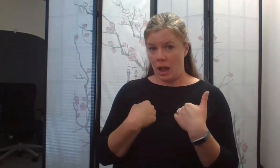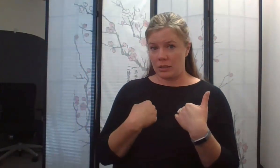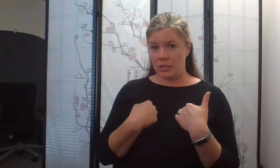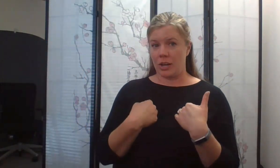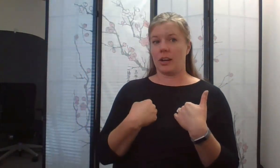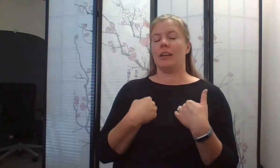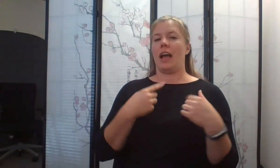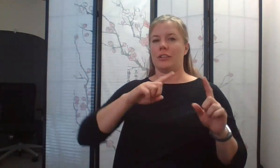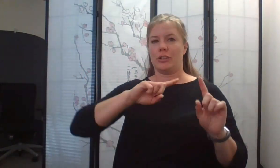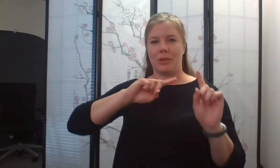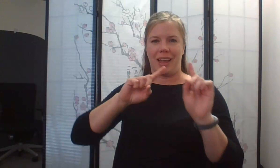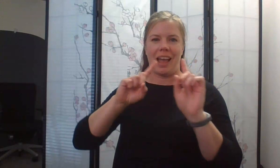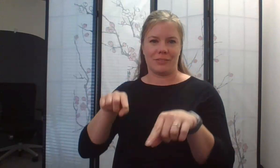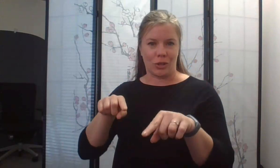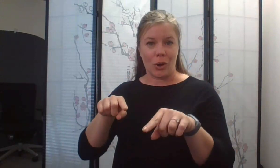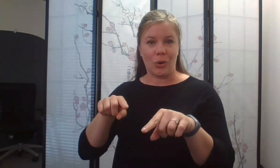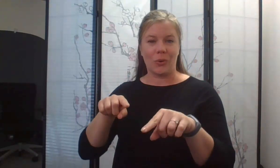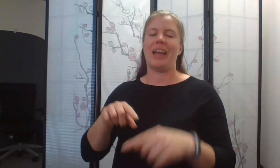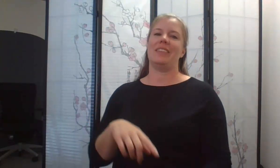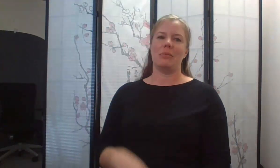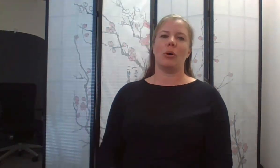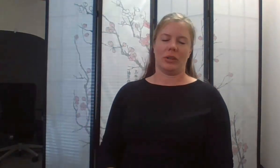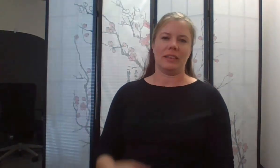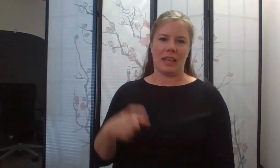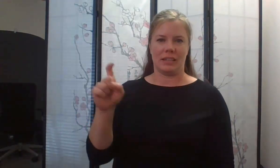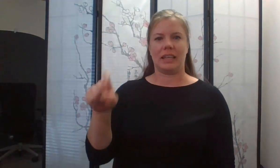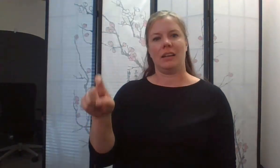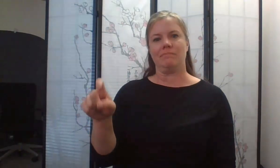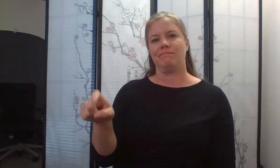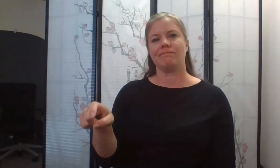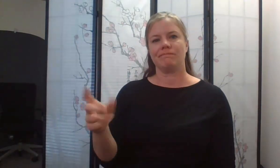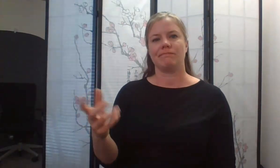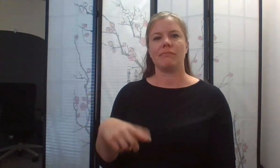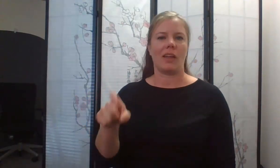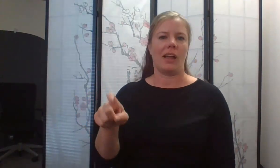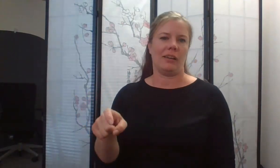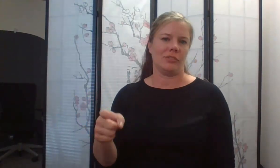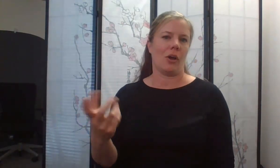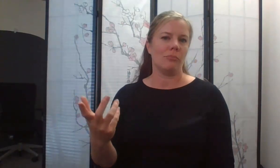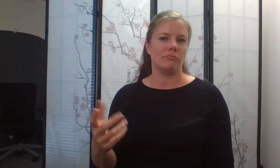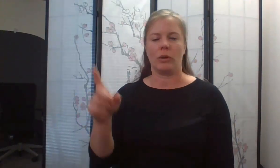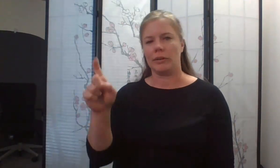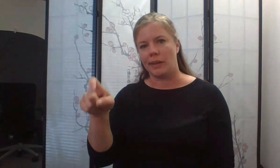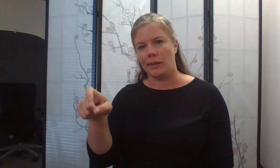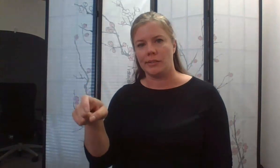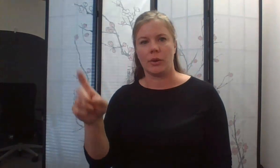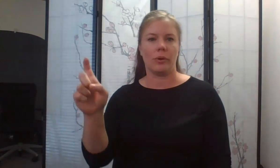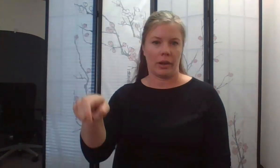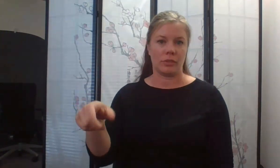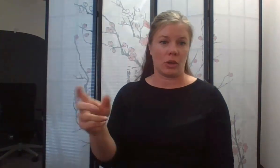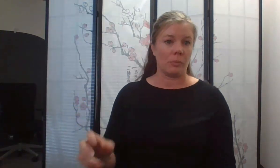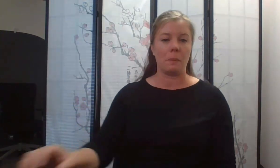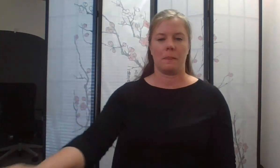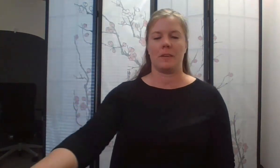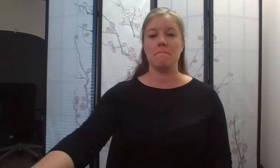being the actor, action being I have to go, and then the modal at the end again, I have to go, or I need to go, or